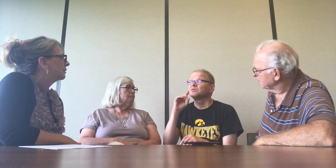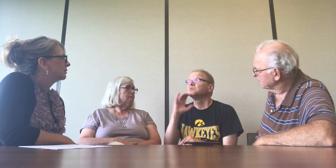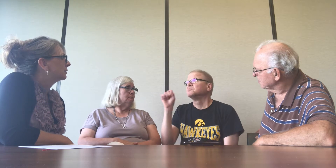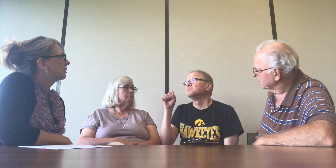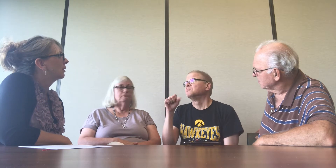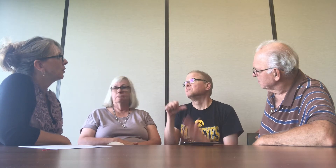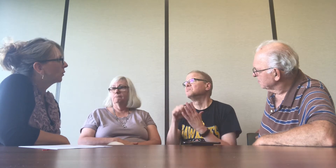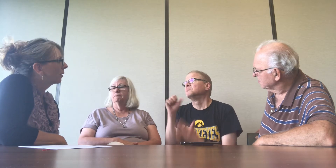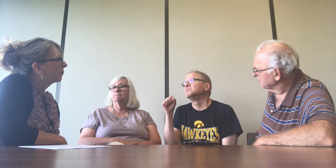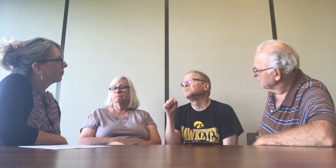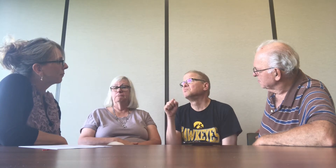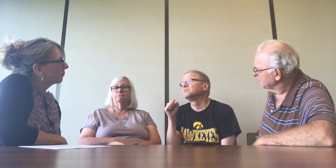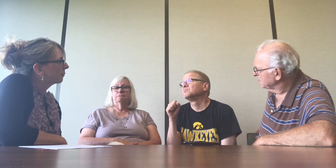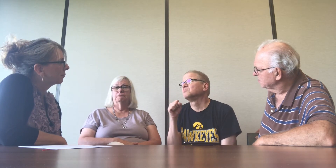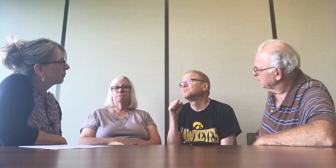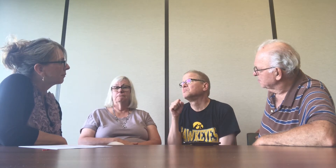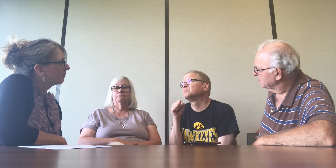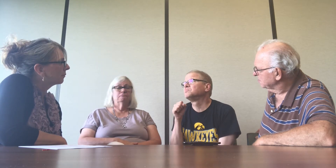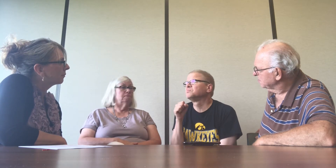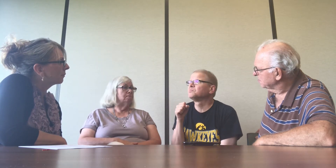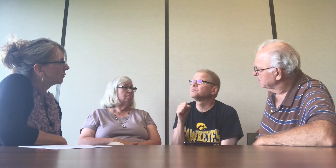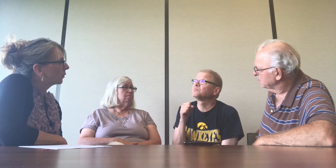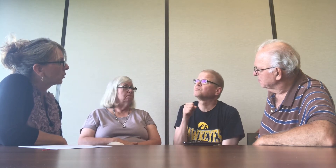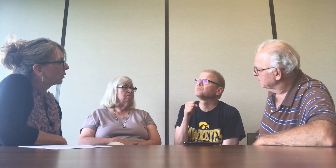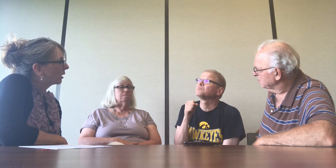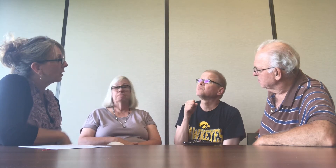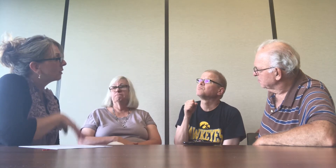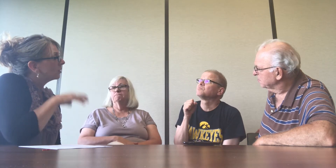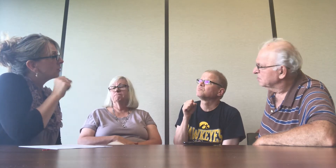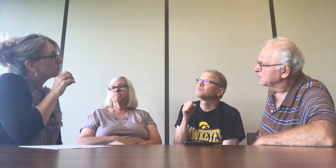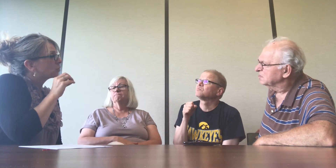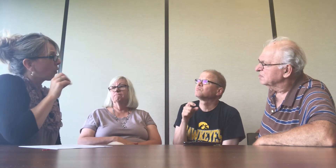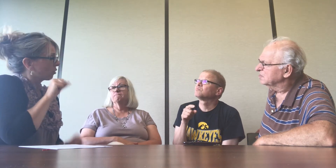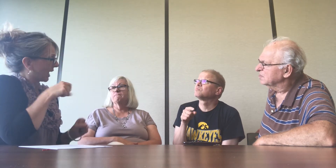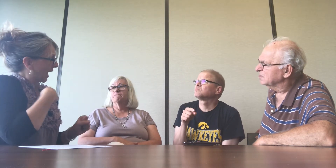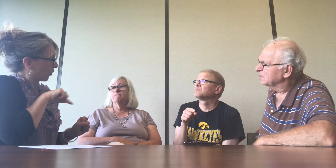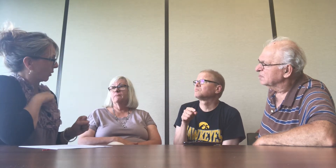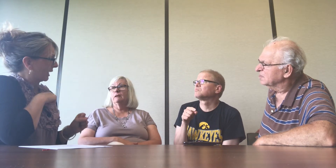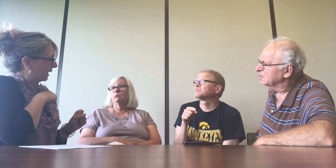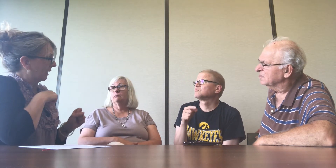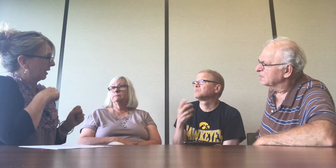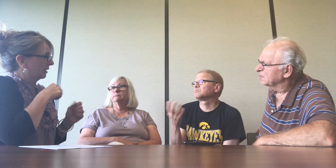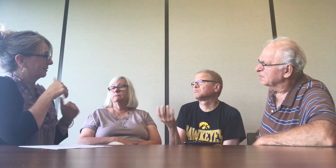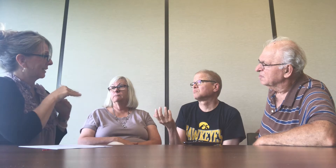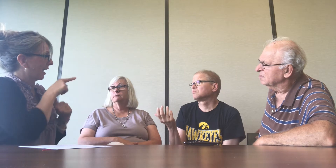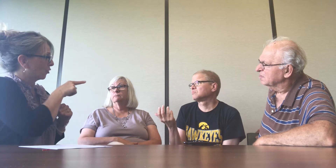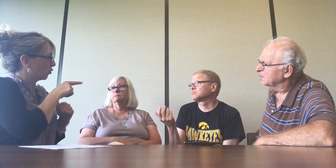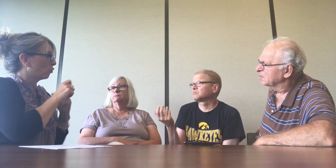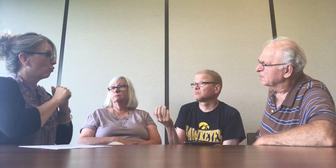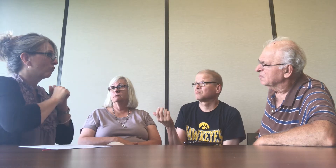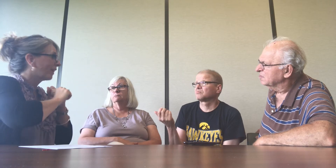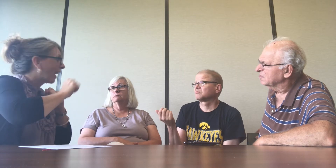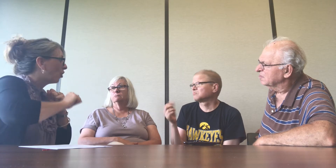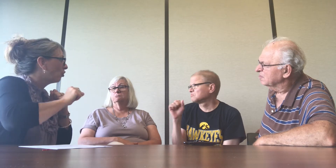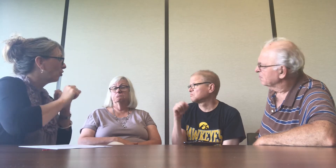group? Albert, the Iowa Deaf Elders? Yes. Jennifer, so can we send